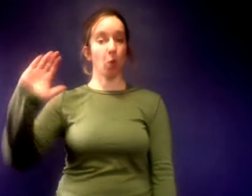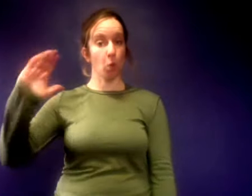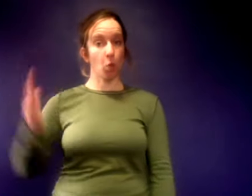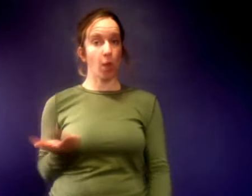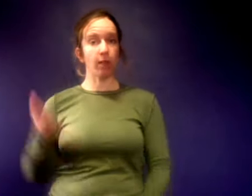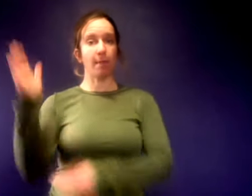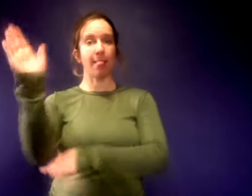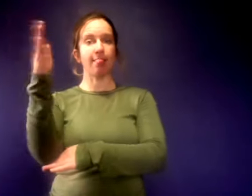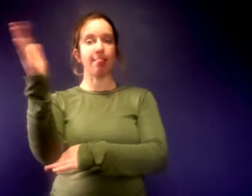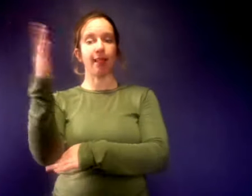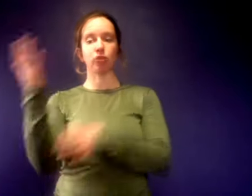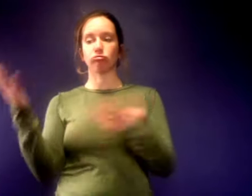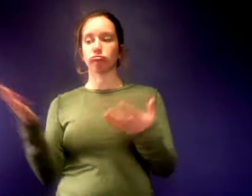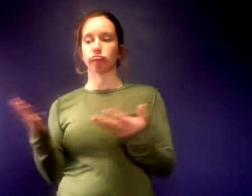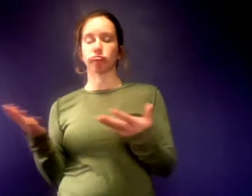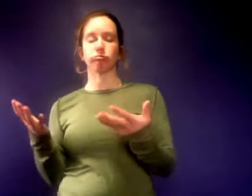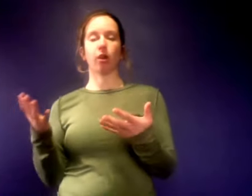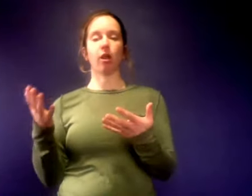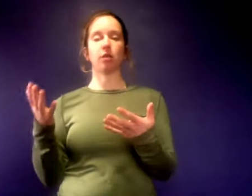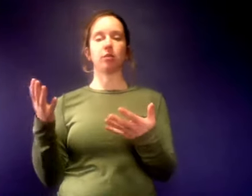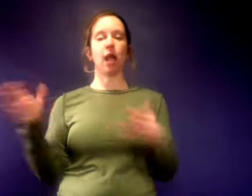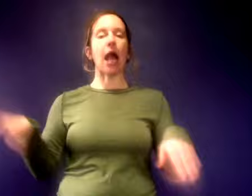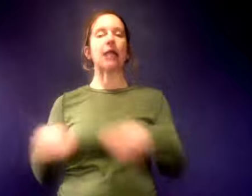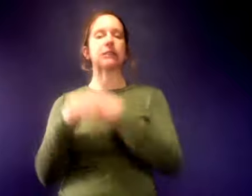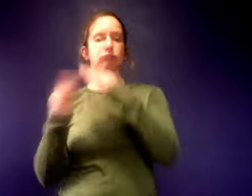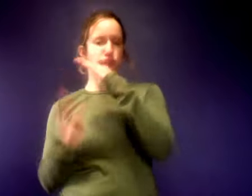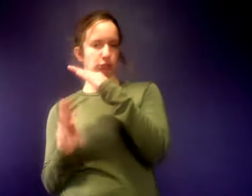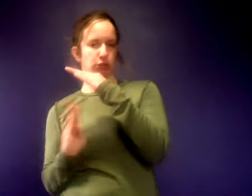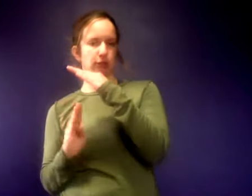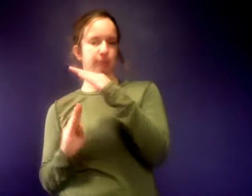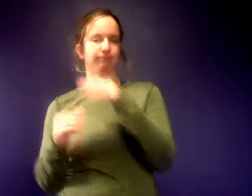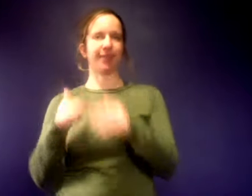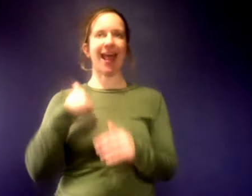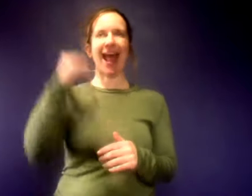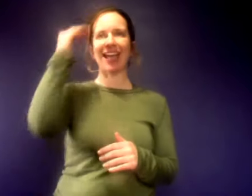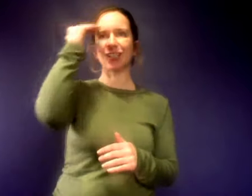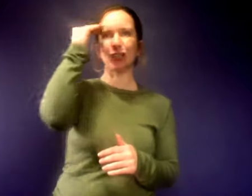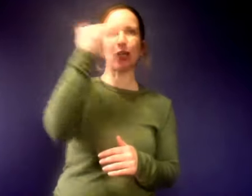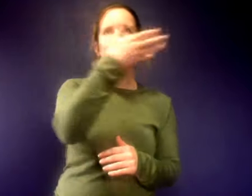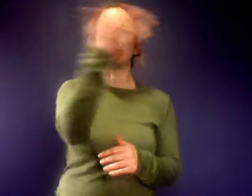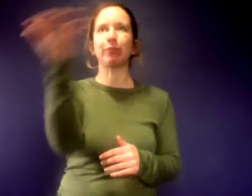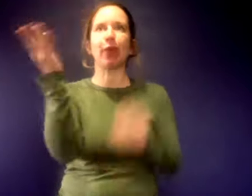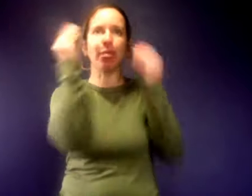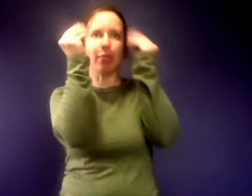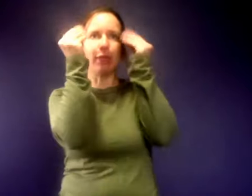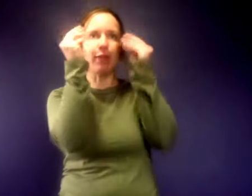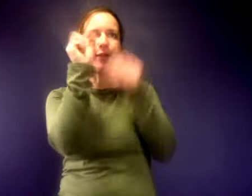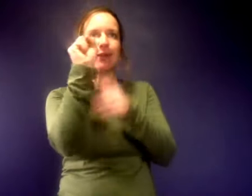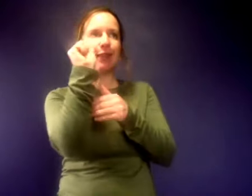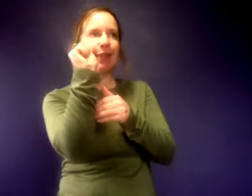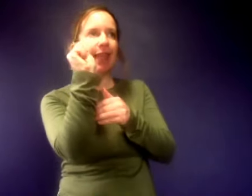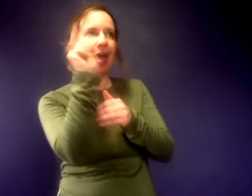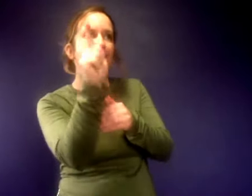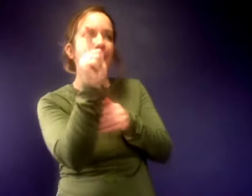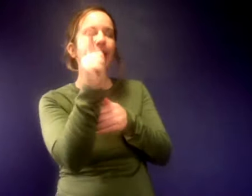to the presentation on basic addition. I know what you're thinking, Sal. Addition doesn't seem so basic to me. Well, I